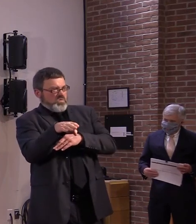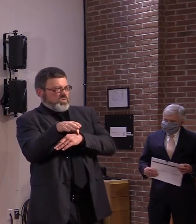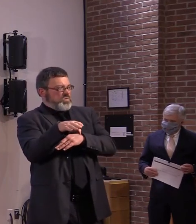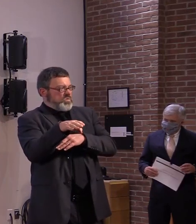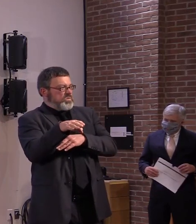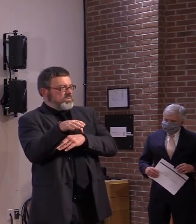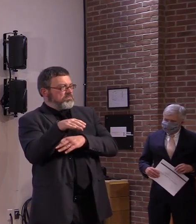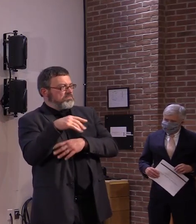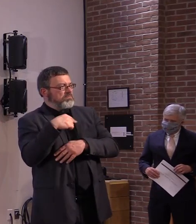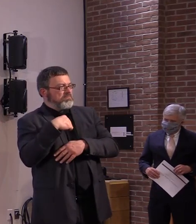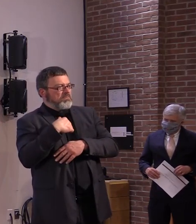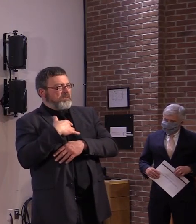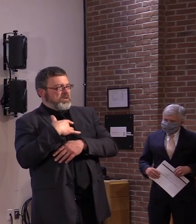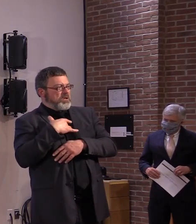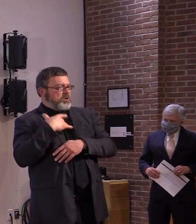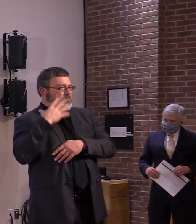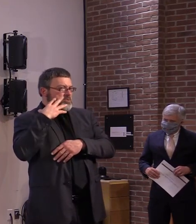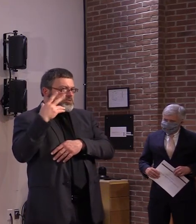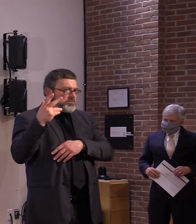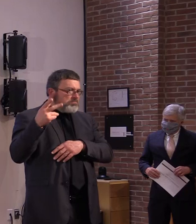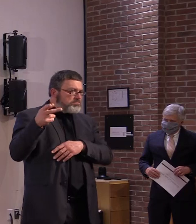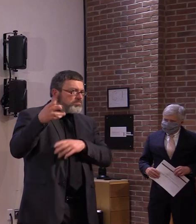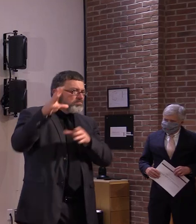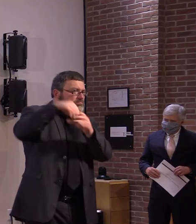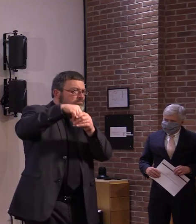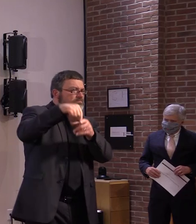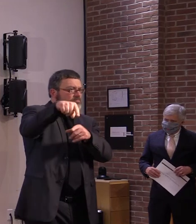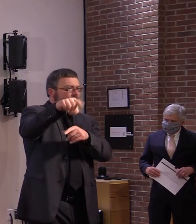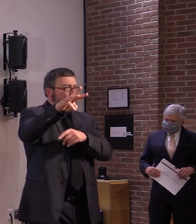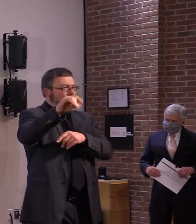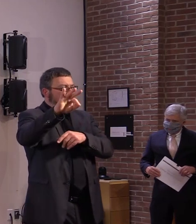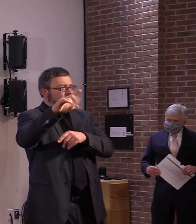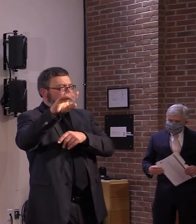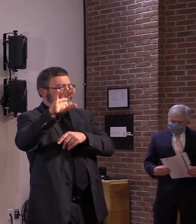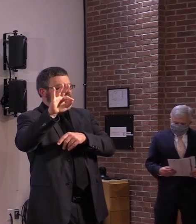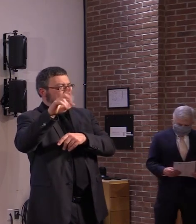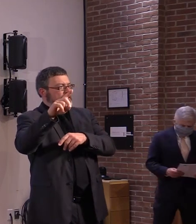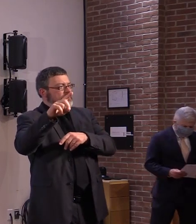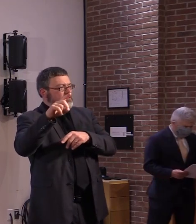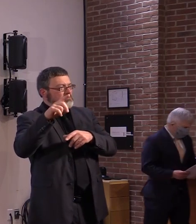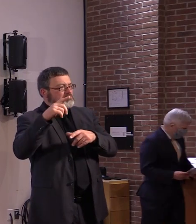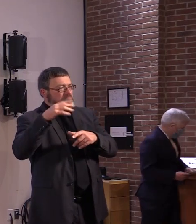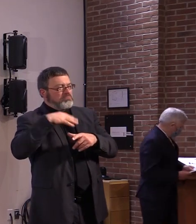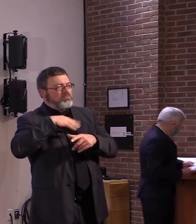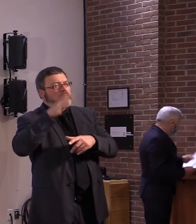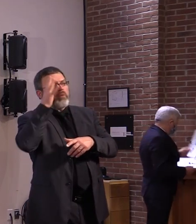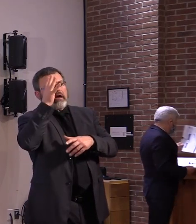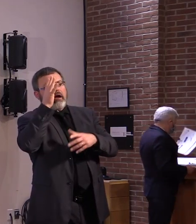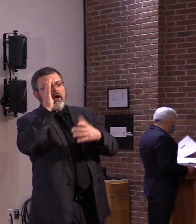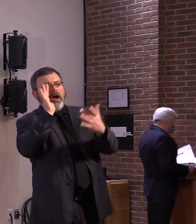at the same time. We'll connect with you, Lisa, to be more specific about that.